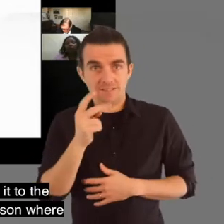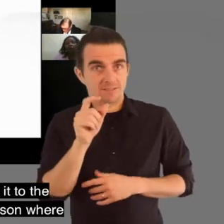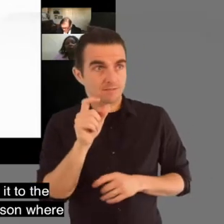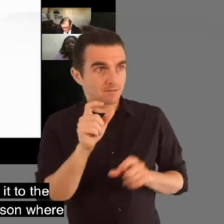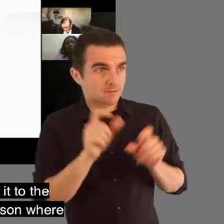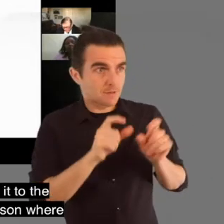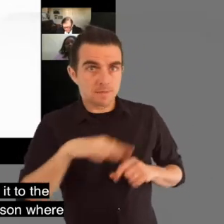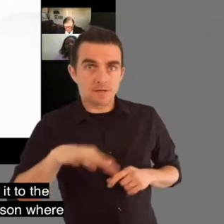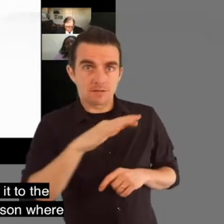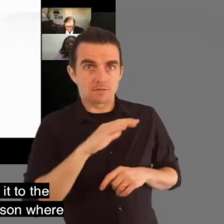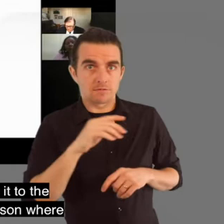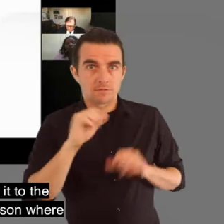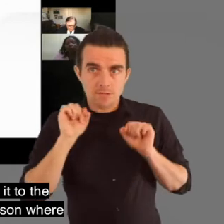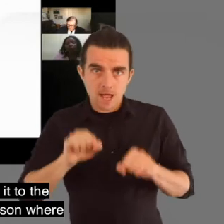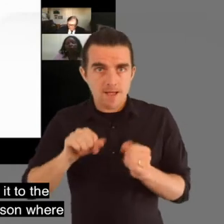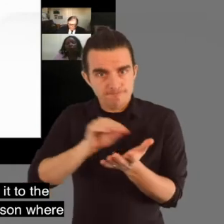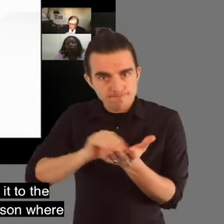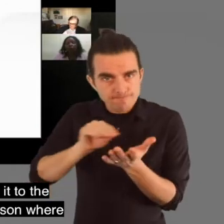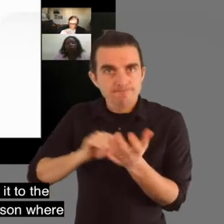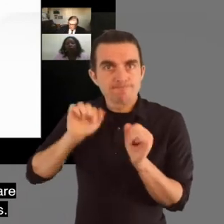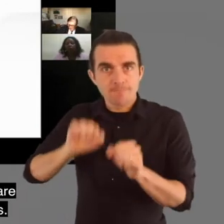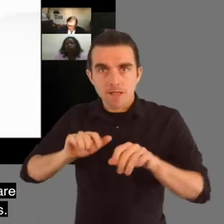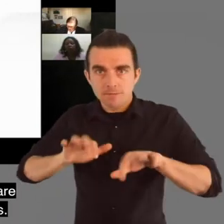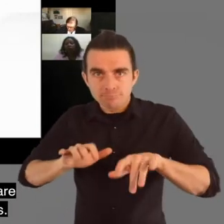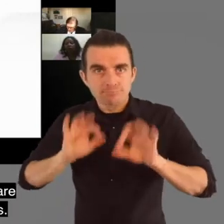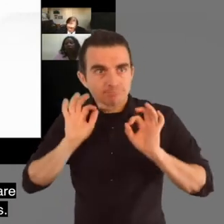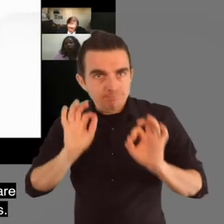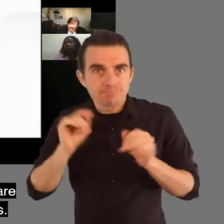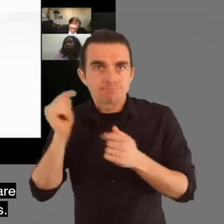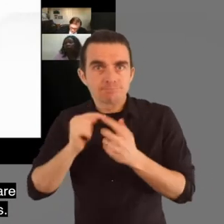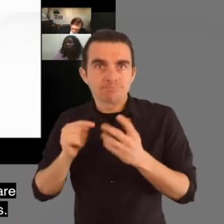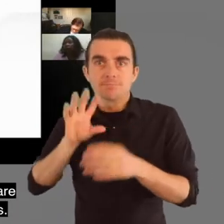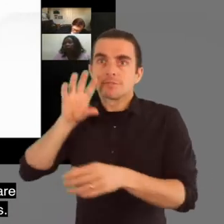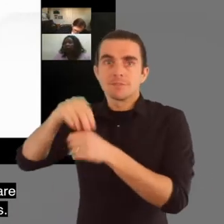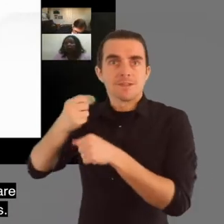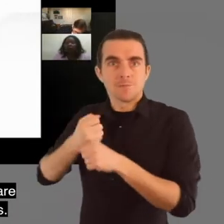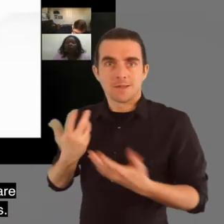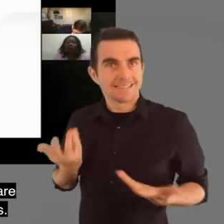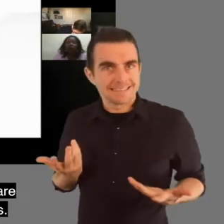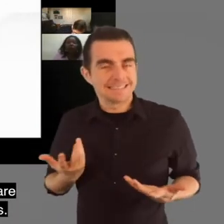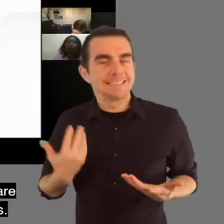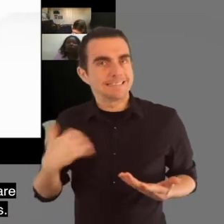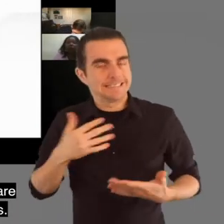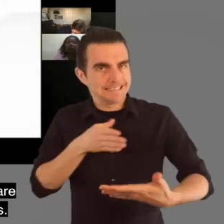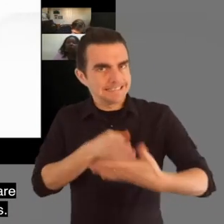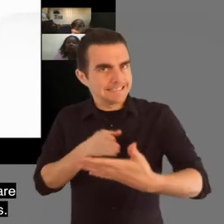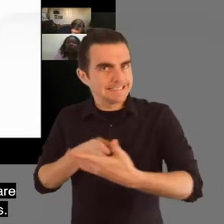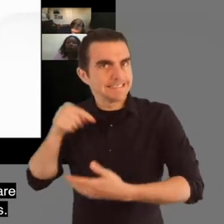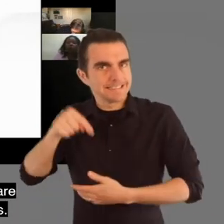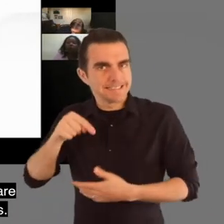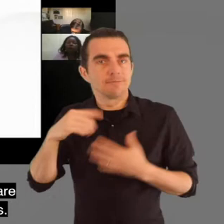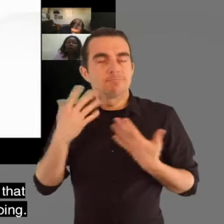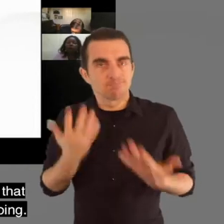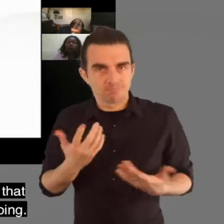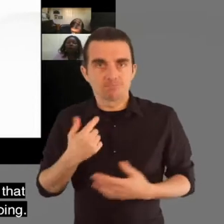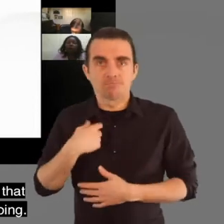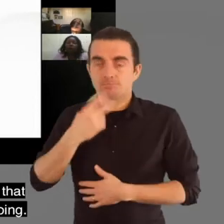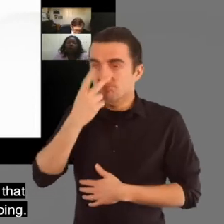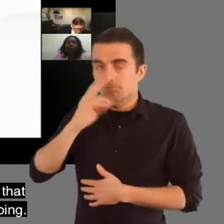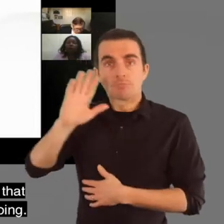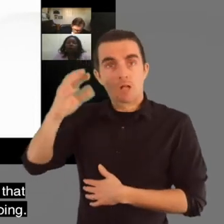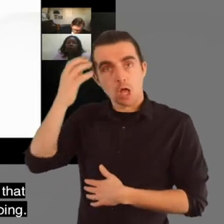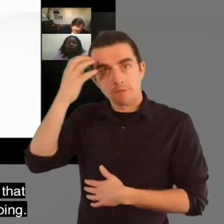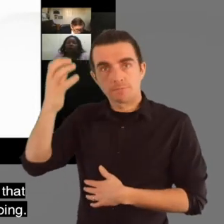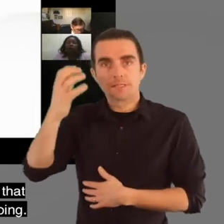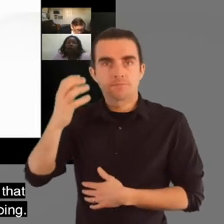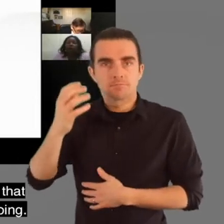that's one reason where you don't find people who are literate for all kind of jobs. So there are only certain